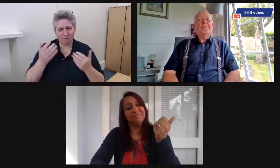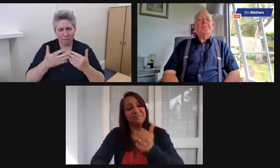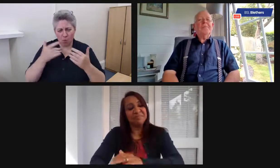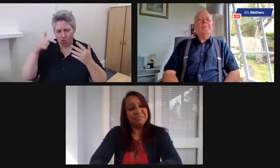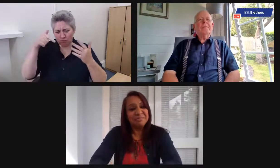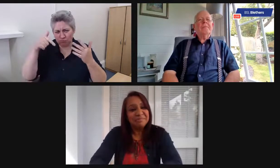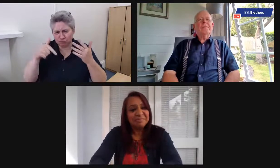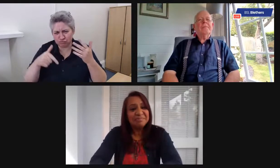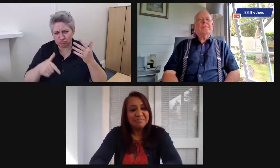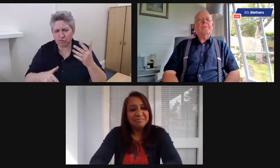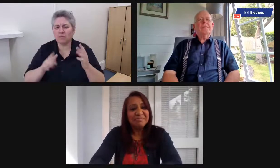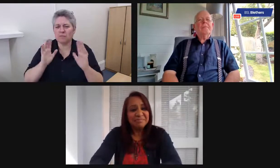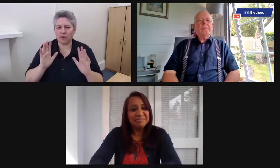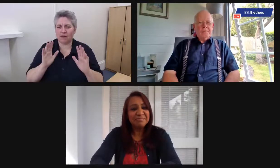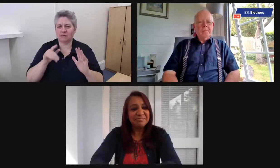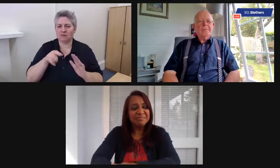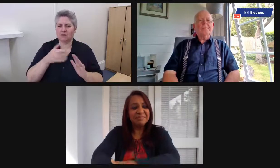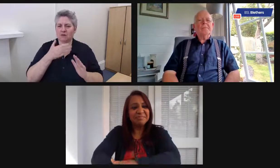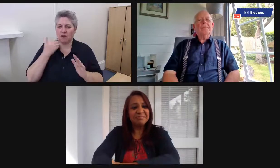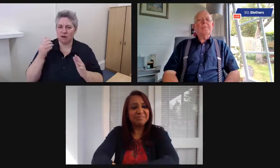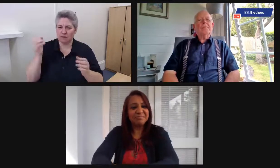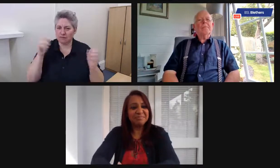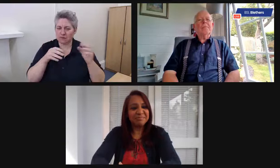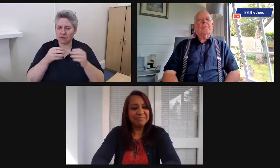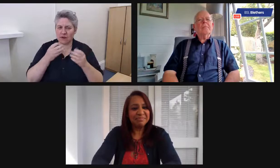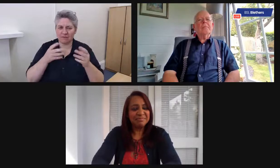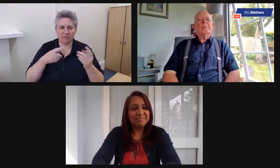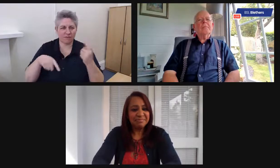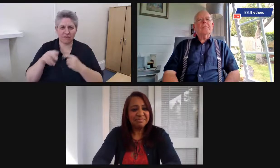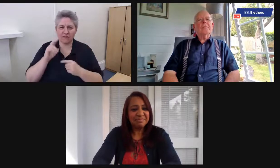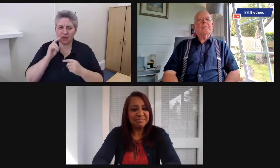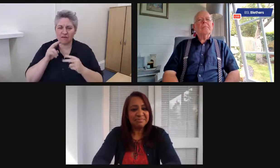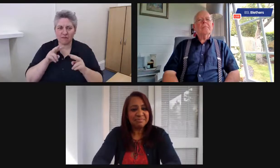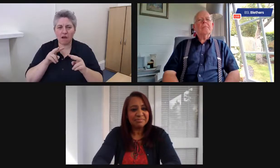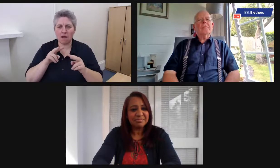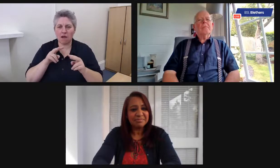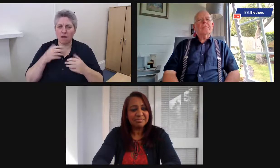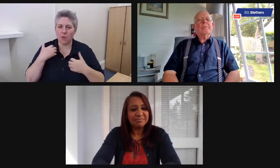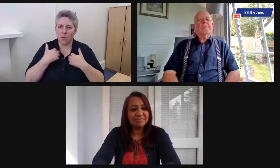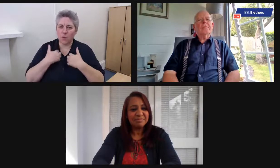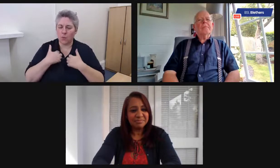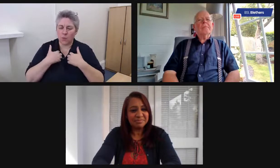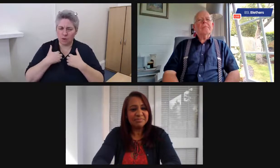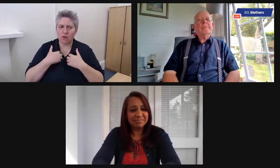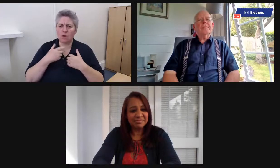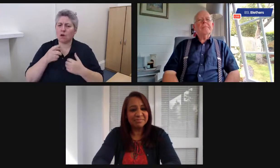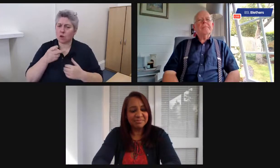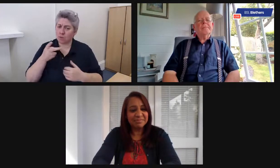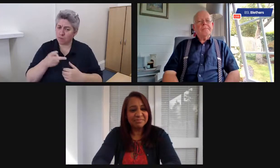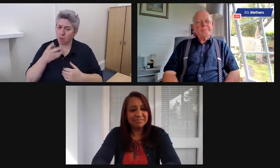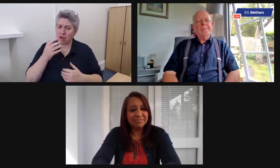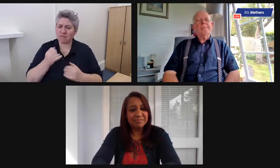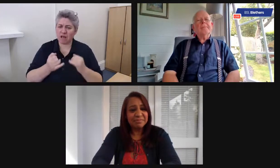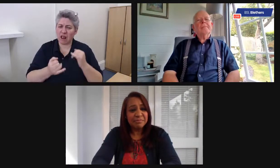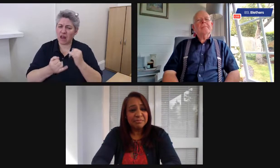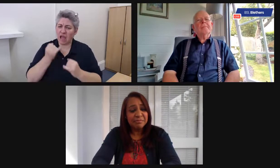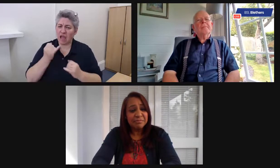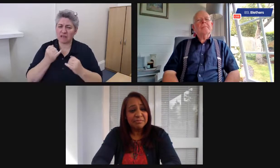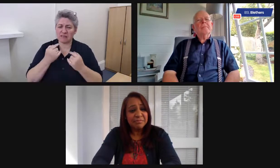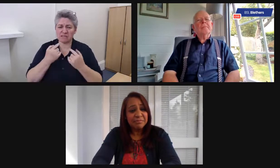for 1 hour, guys. And I know we could have stayed here for hours and got more in depth, but it's been